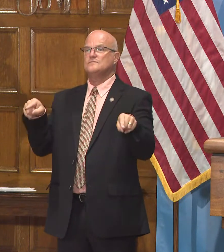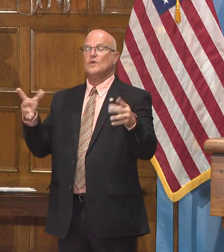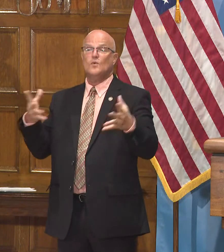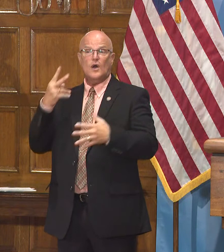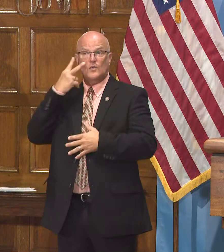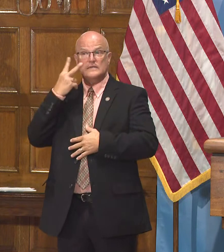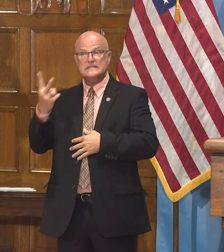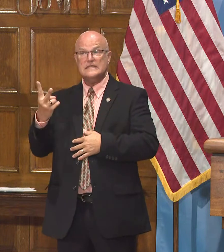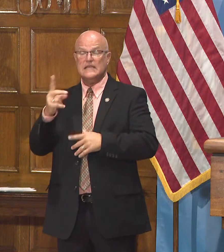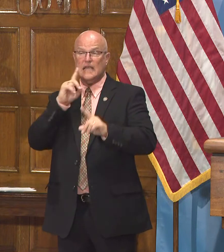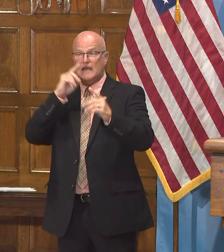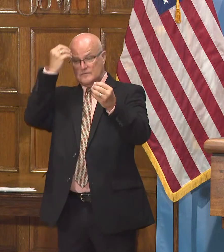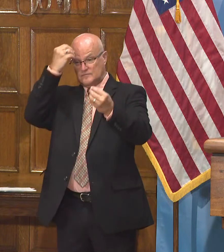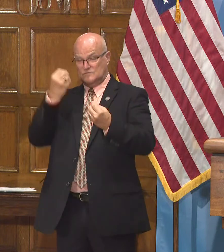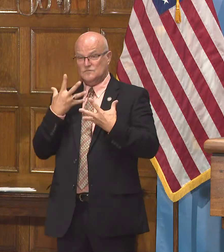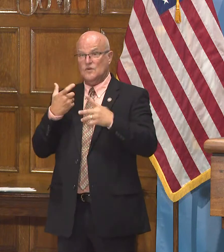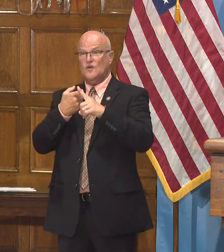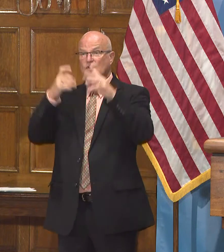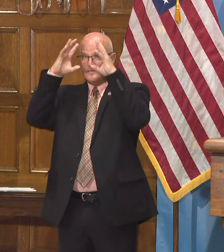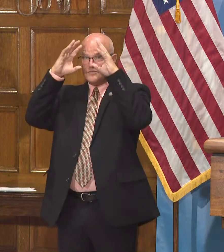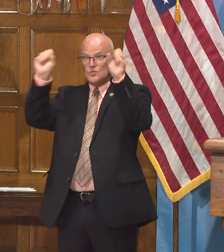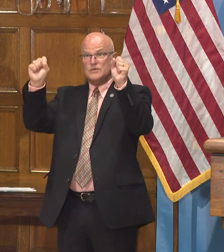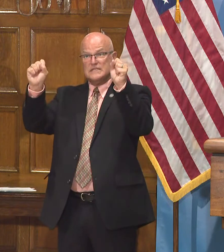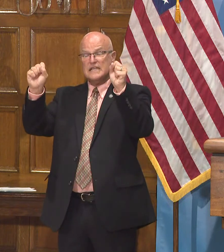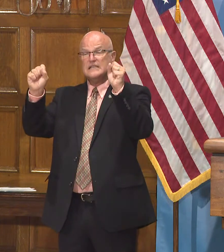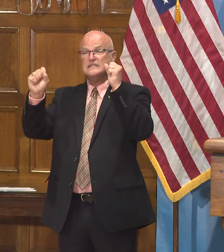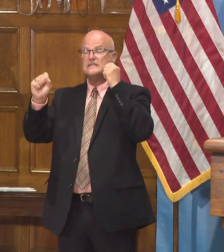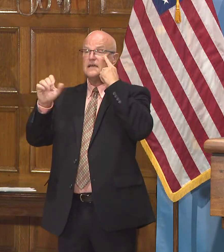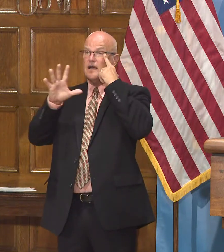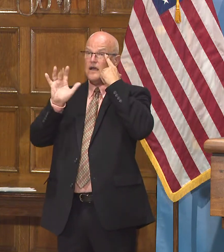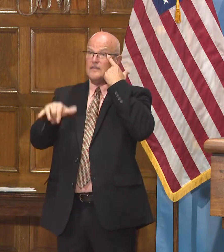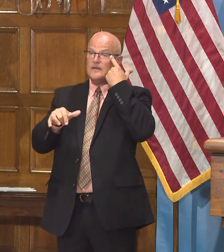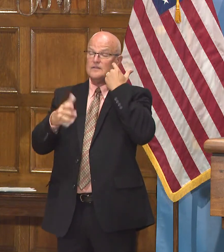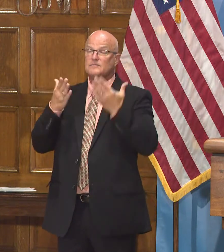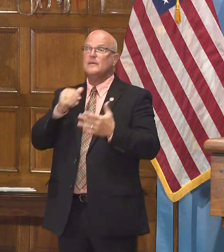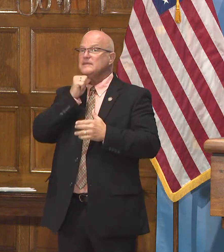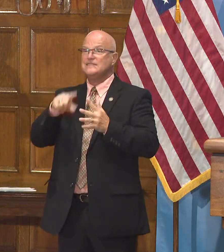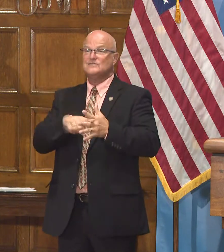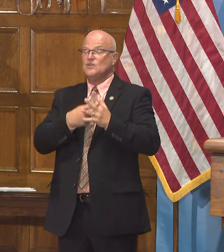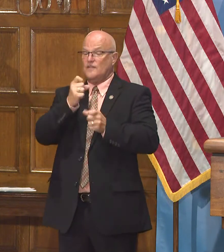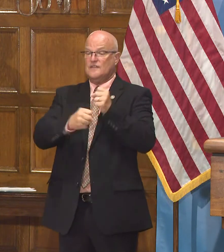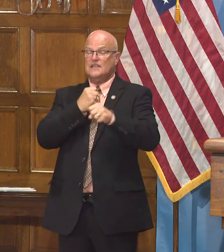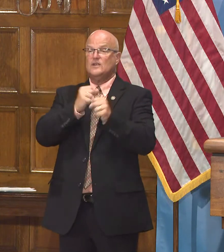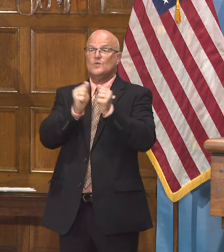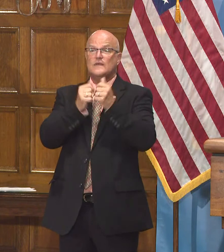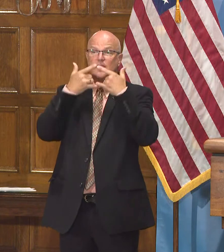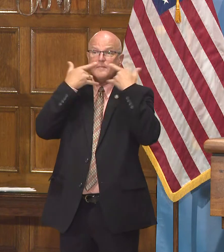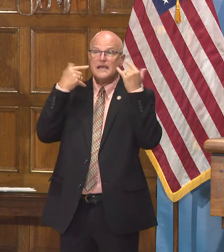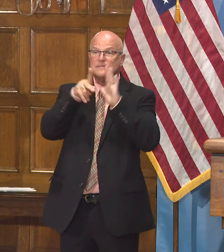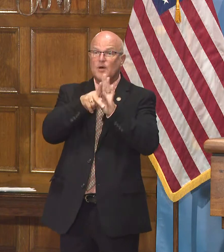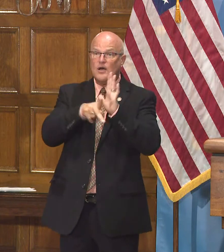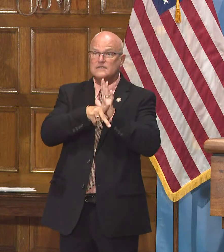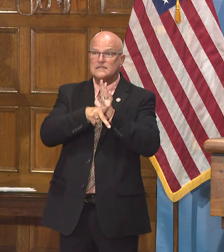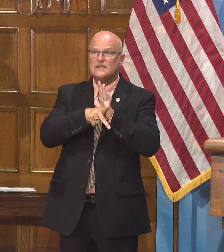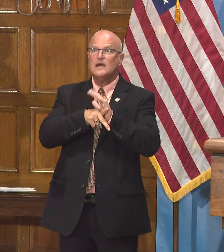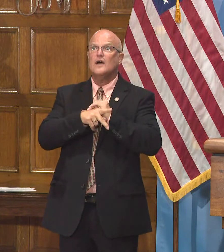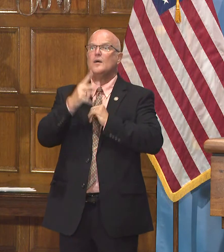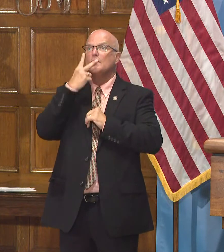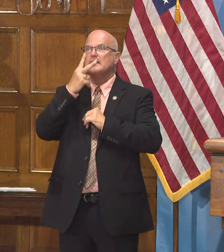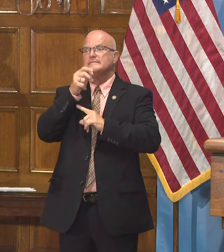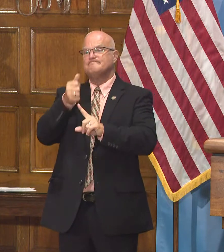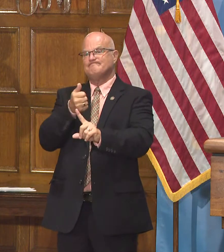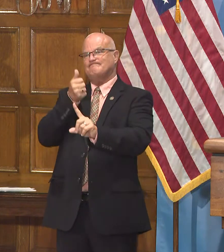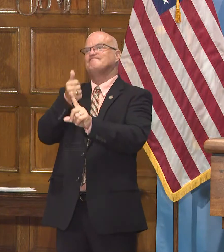what is being reported to us from superintendents are those that maybe didn't start the year with a mask policy, but they are seeing the